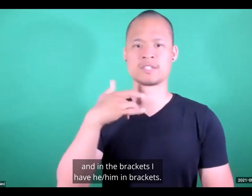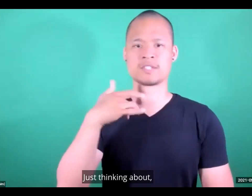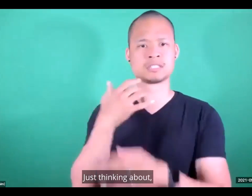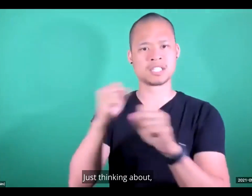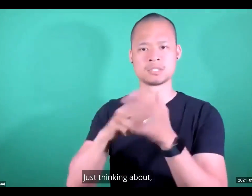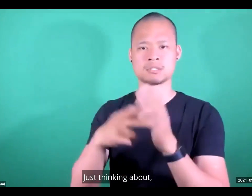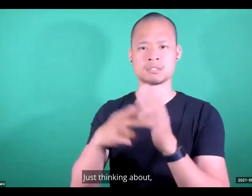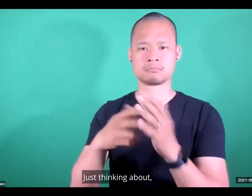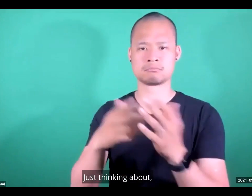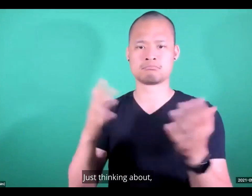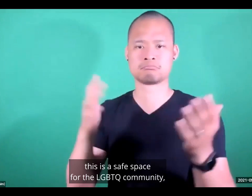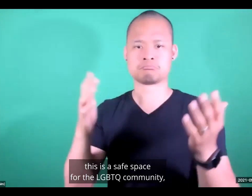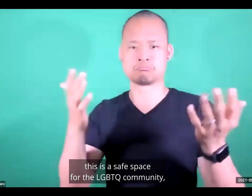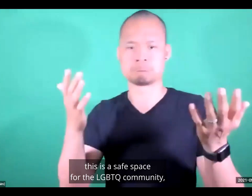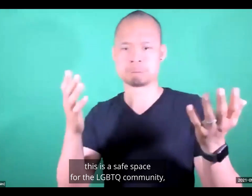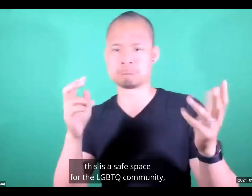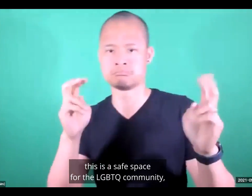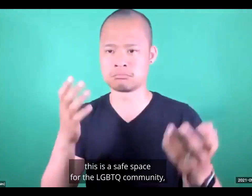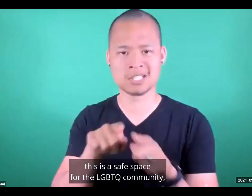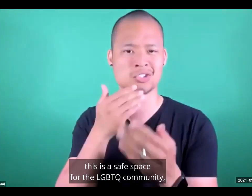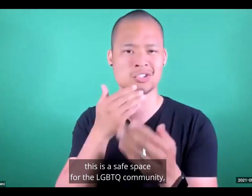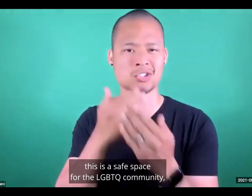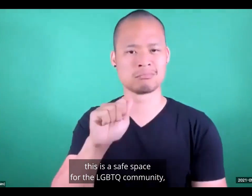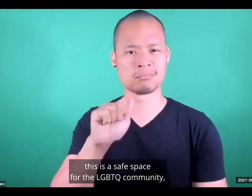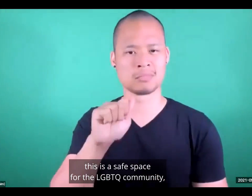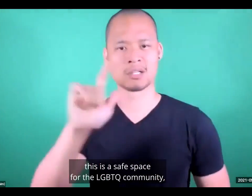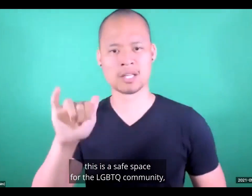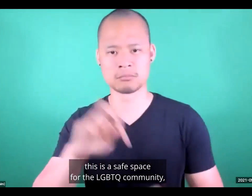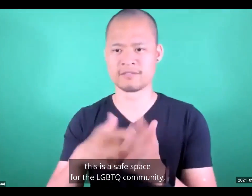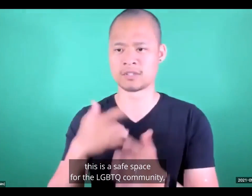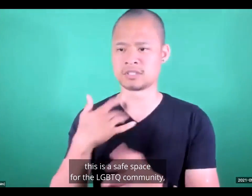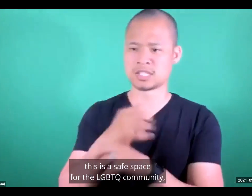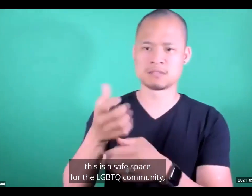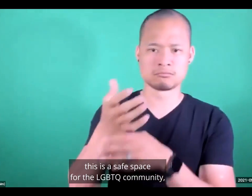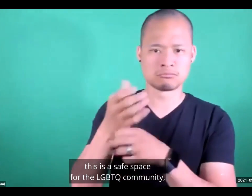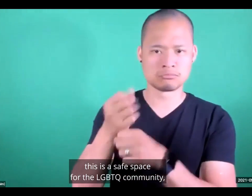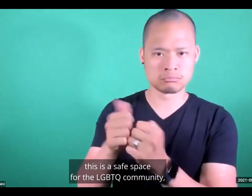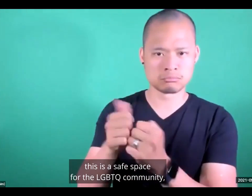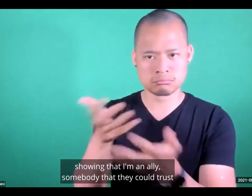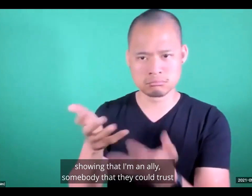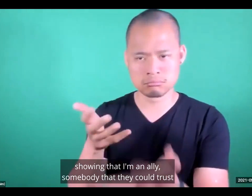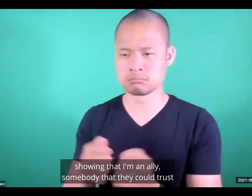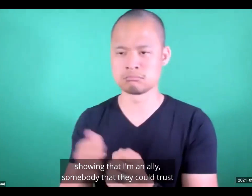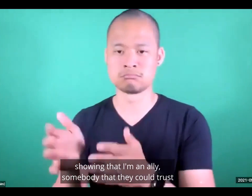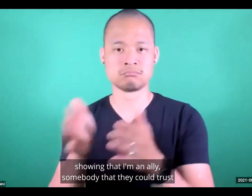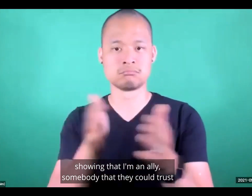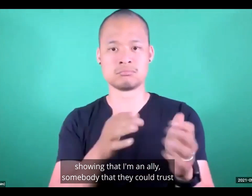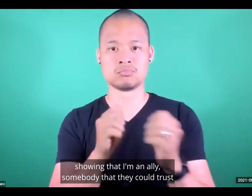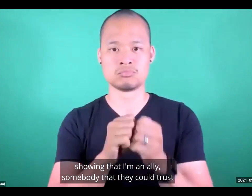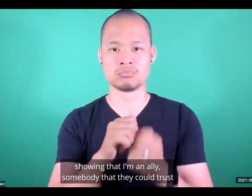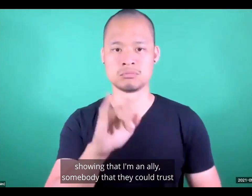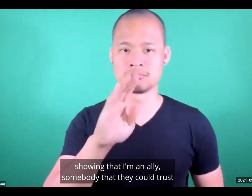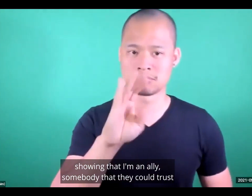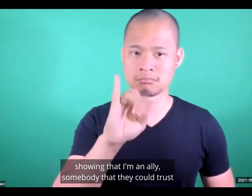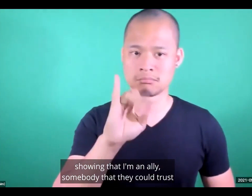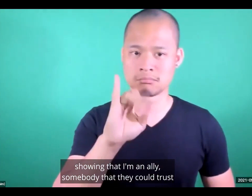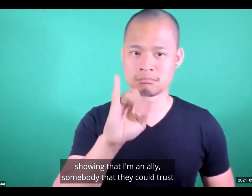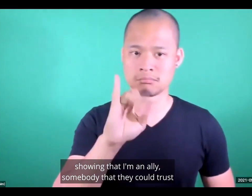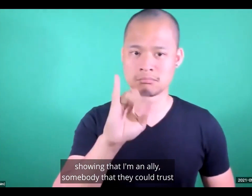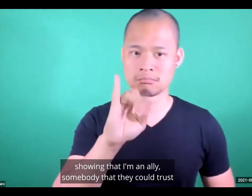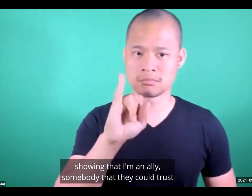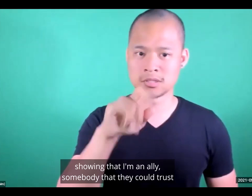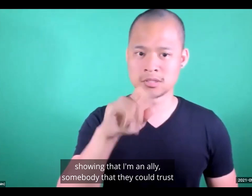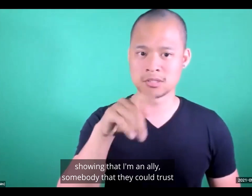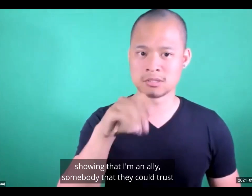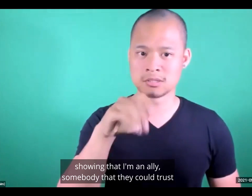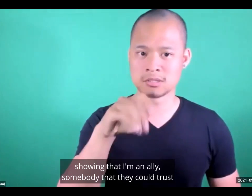brackets. Just thinking about this is a safe space for, you know, the LGBTQ community, showing that I'm an ally, somebody that they could,